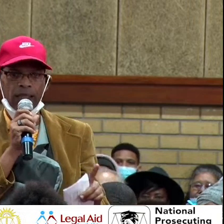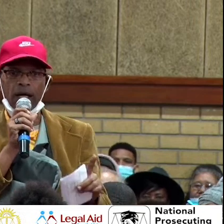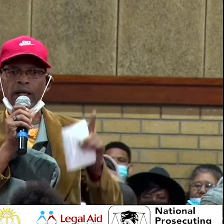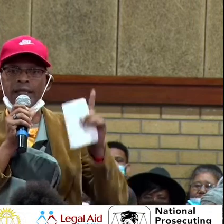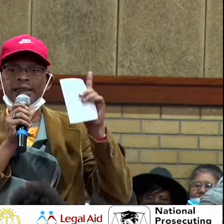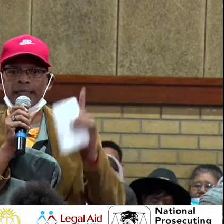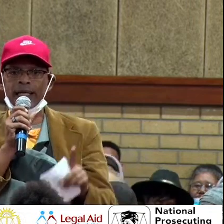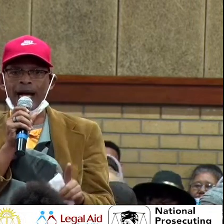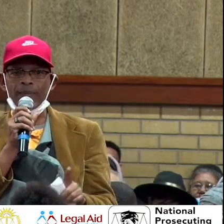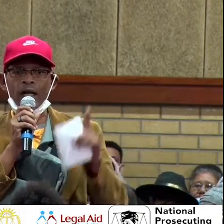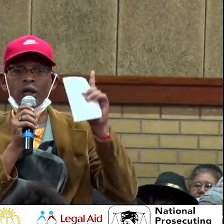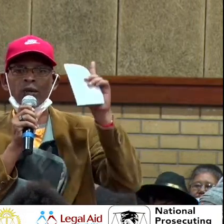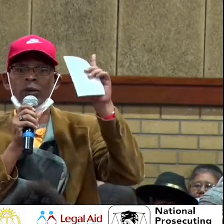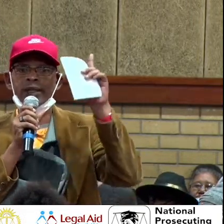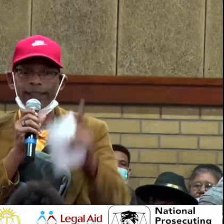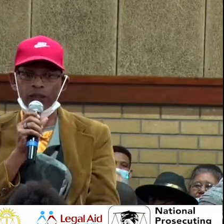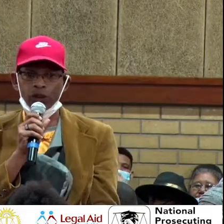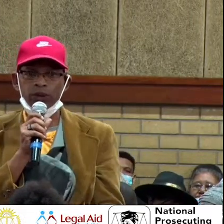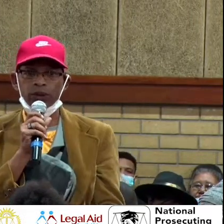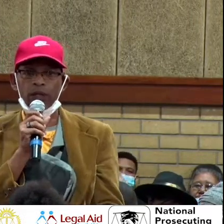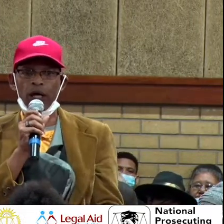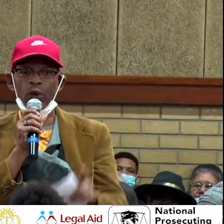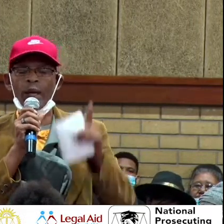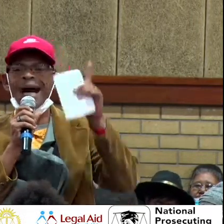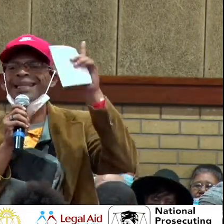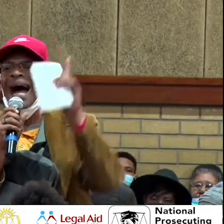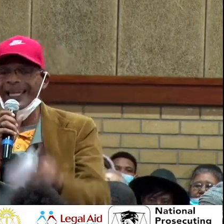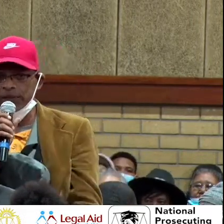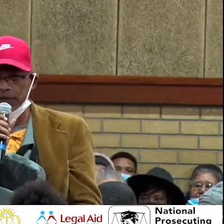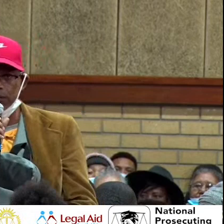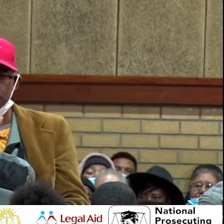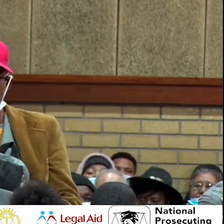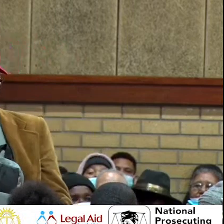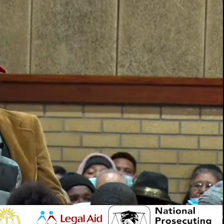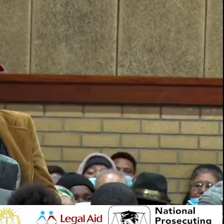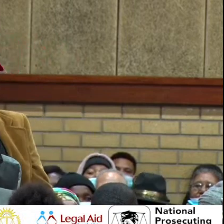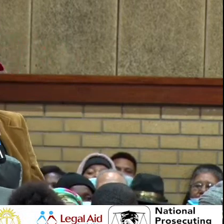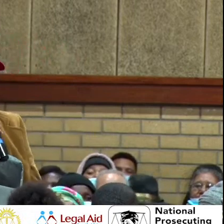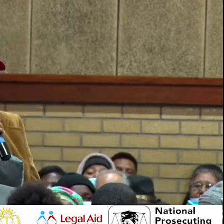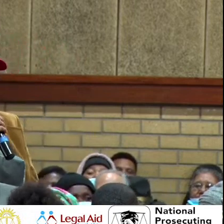nice, they still come out with attitudes. And we are tired.